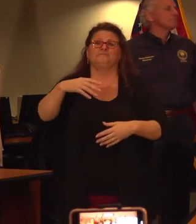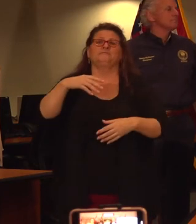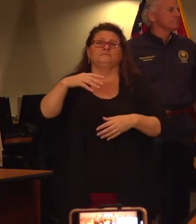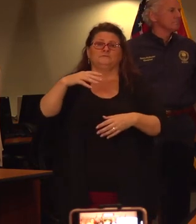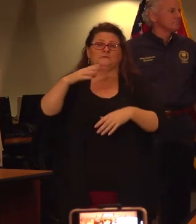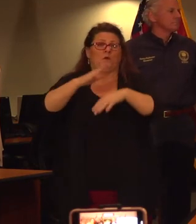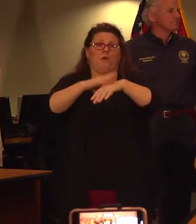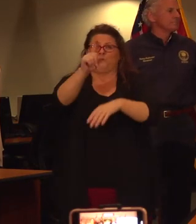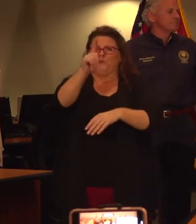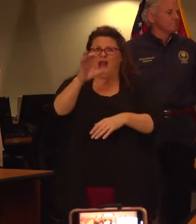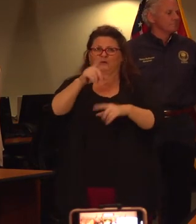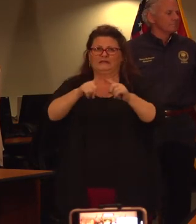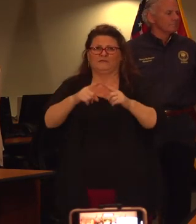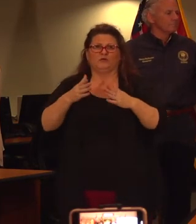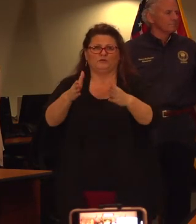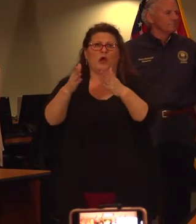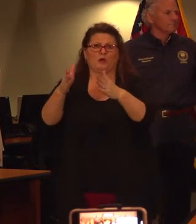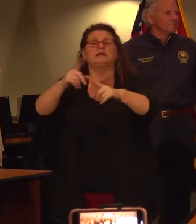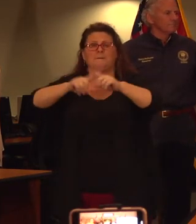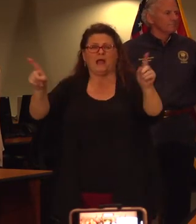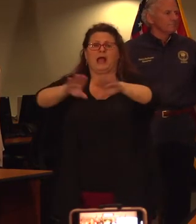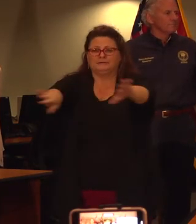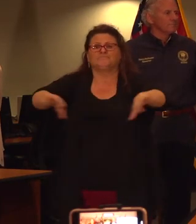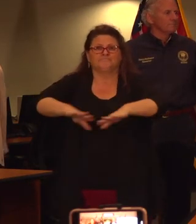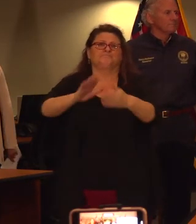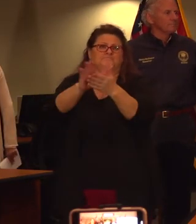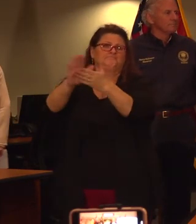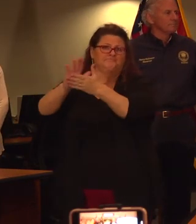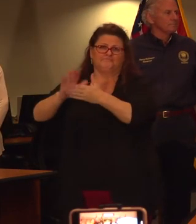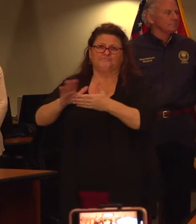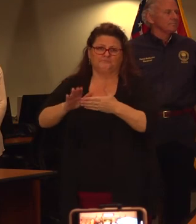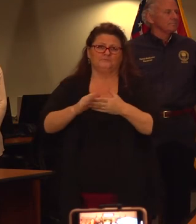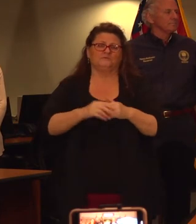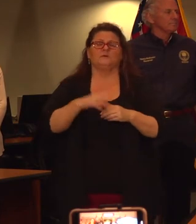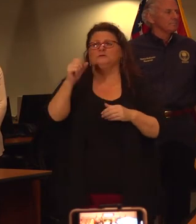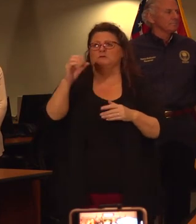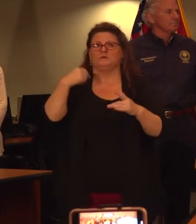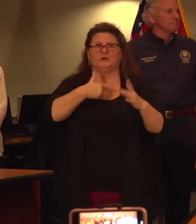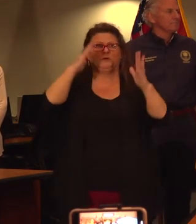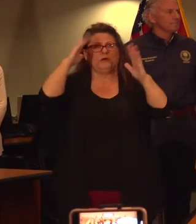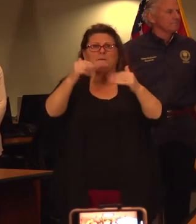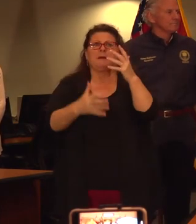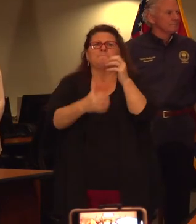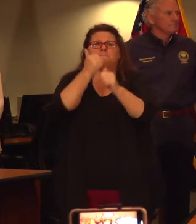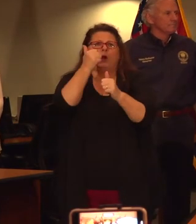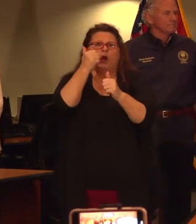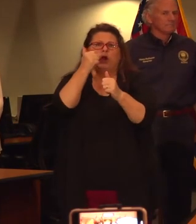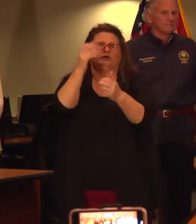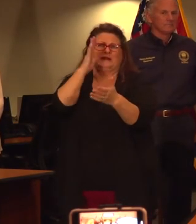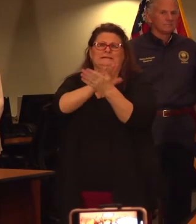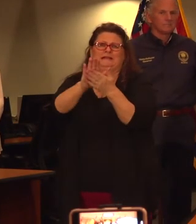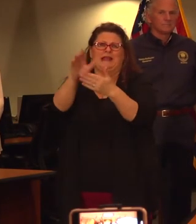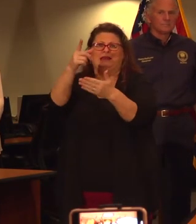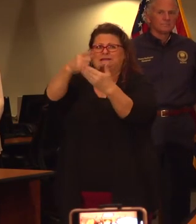99.5%, have been opened. Debris clearance will be completed for most counties next week, but for those hardest